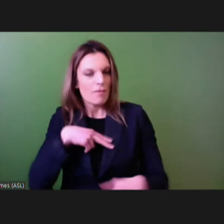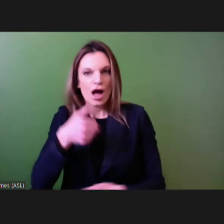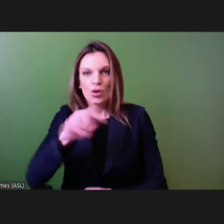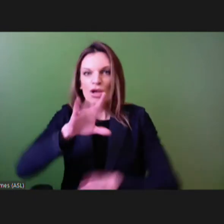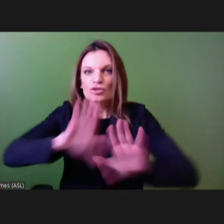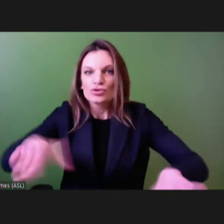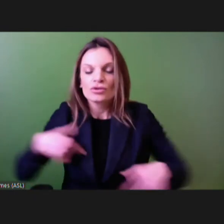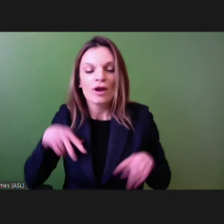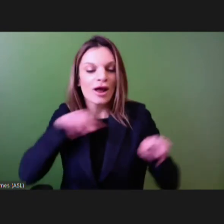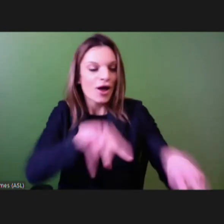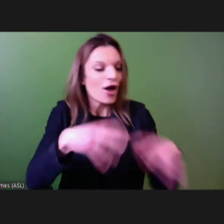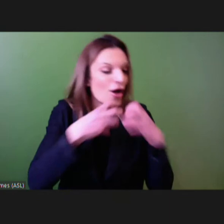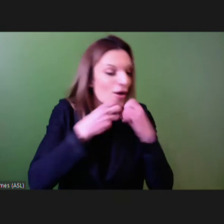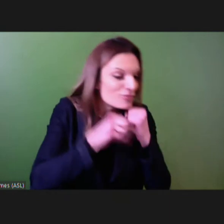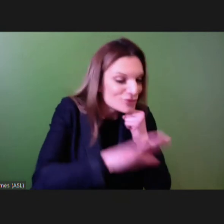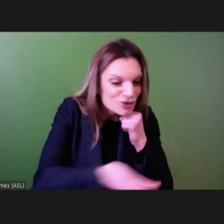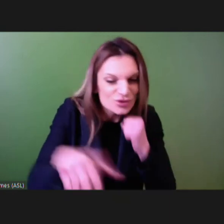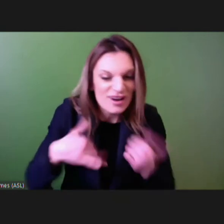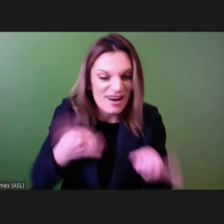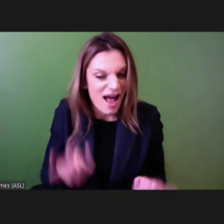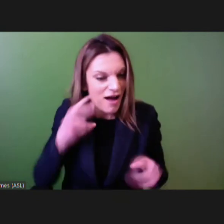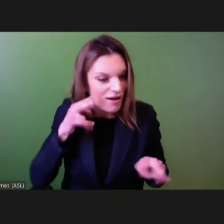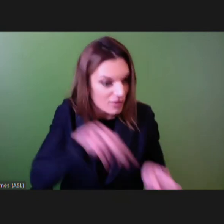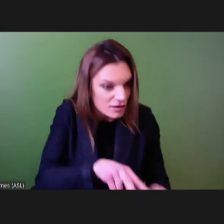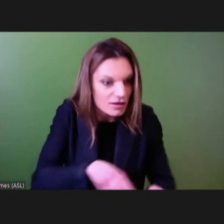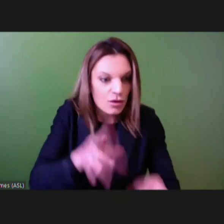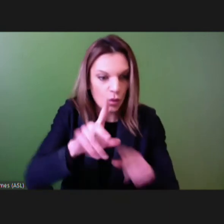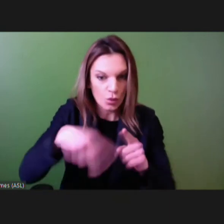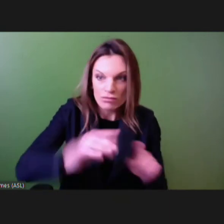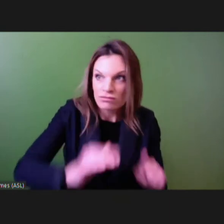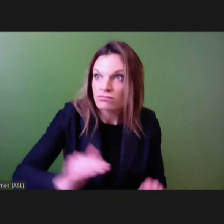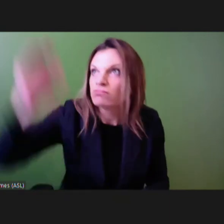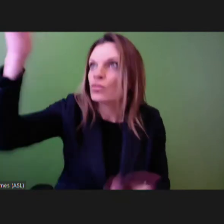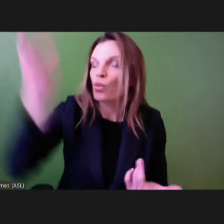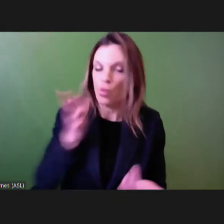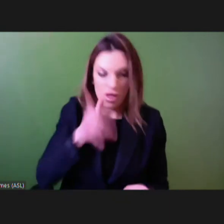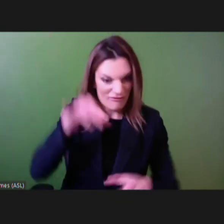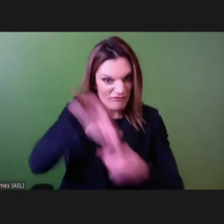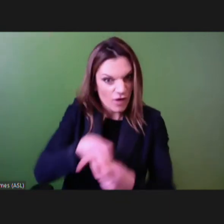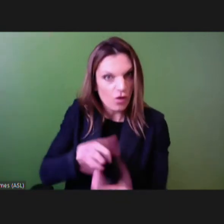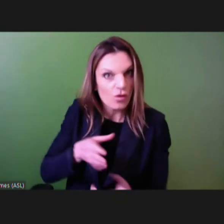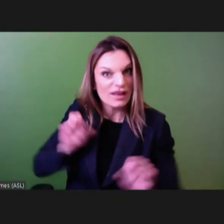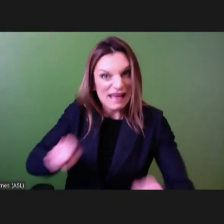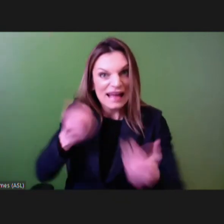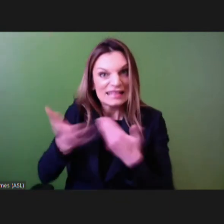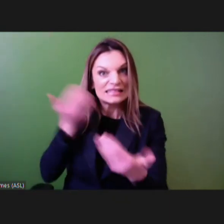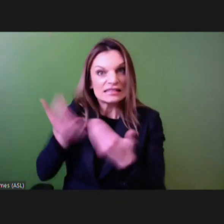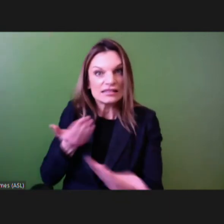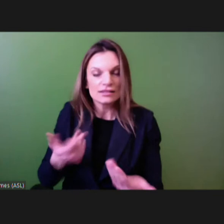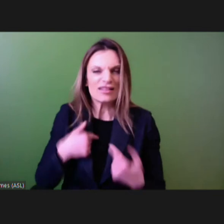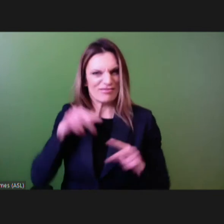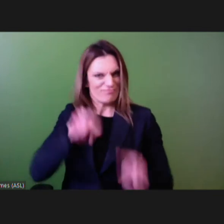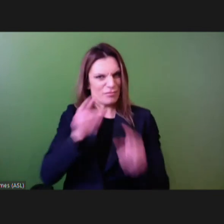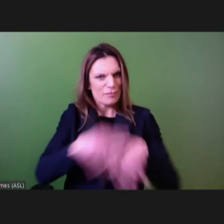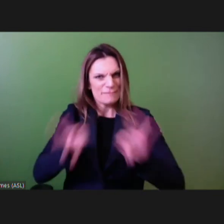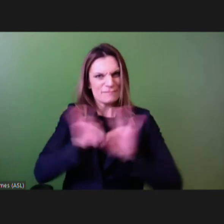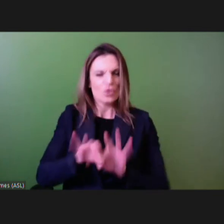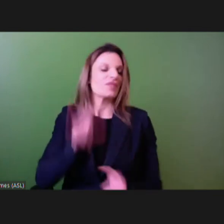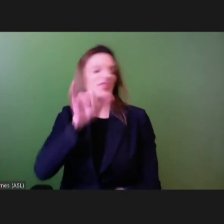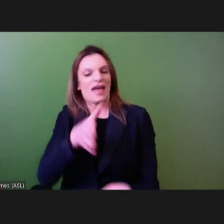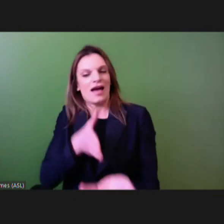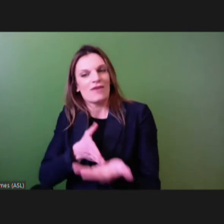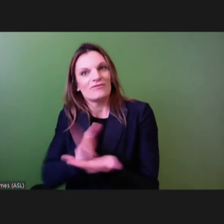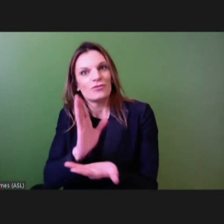have the ease and the right to be able to share in this vote? Voting rights should not be something subject to an act or something subject to changing,